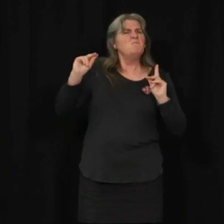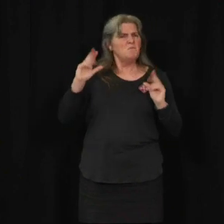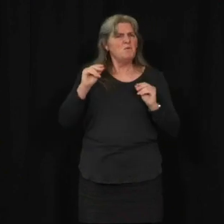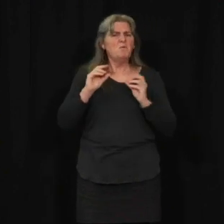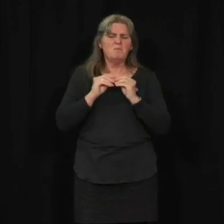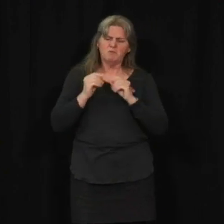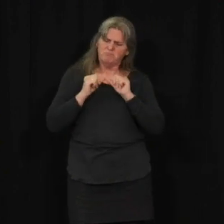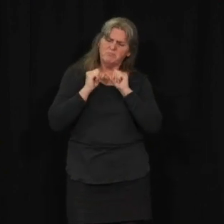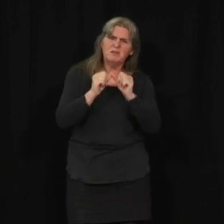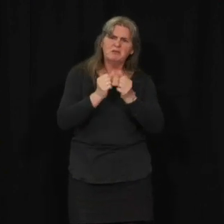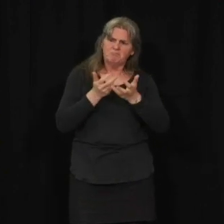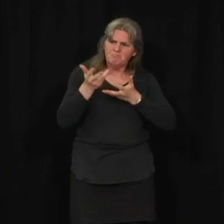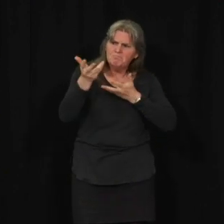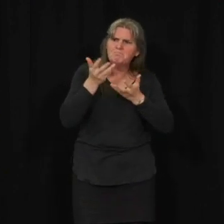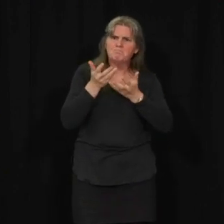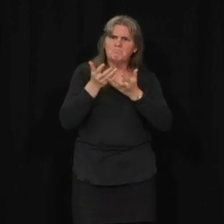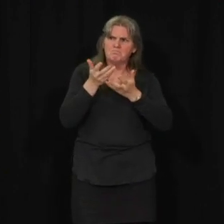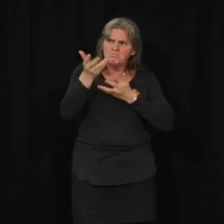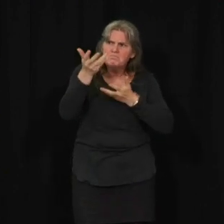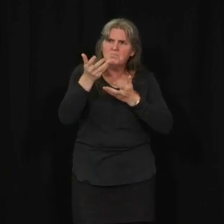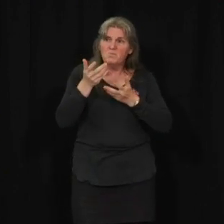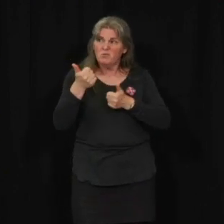assessment and confidence about